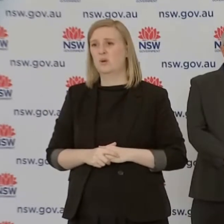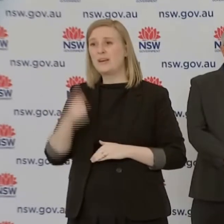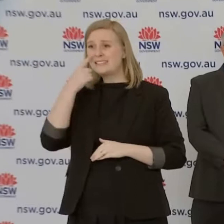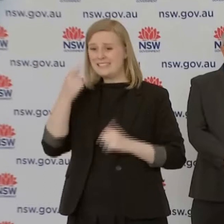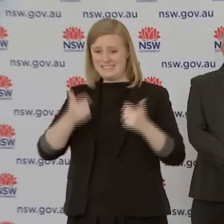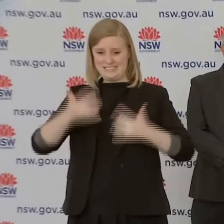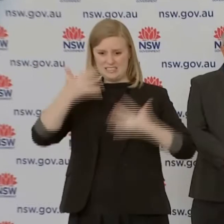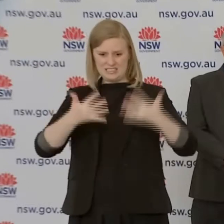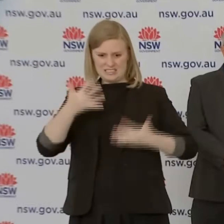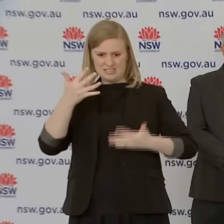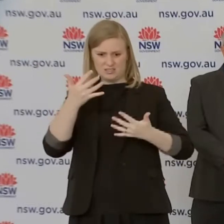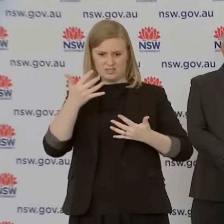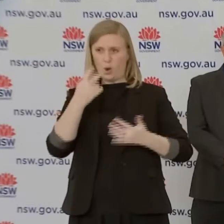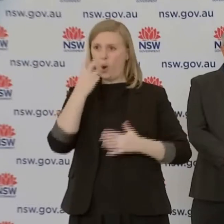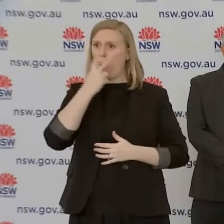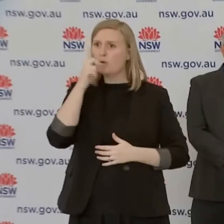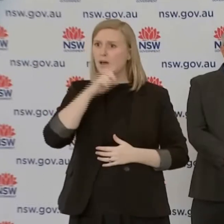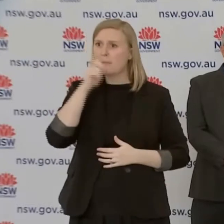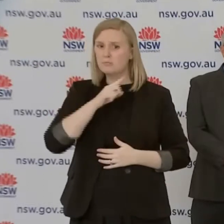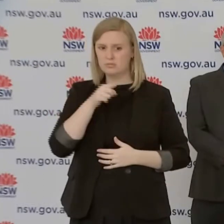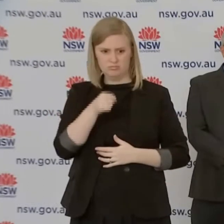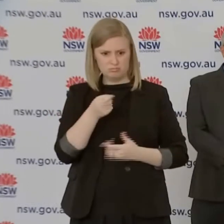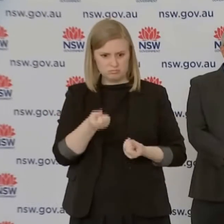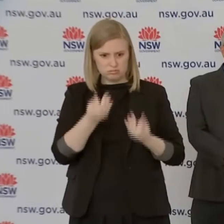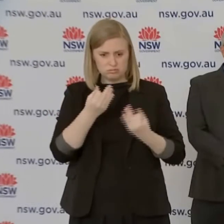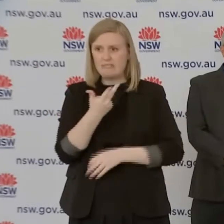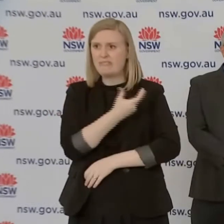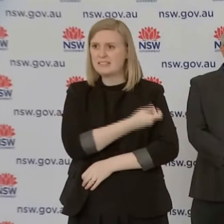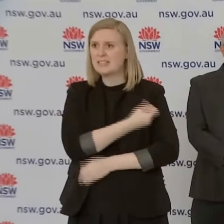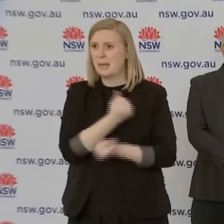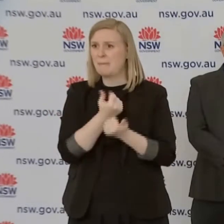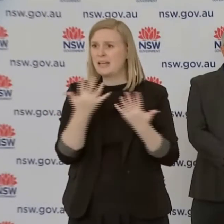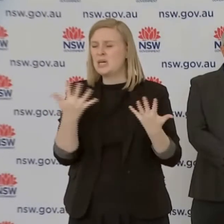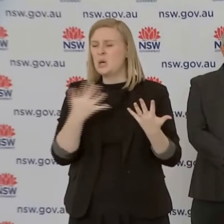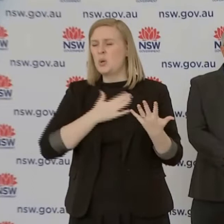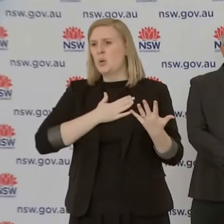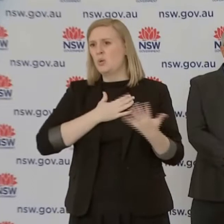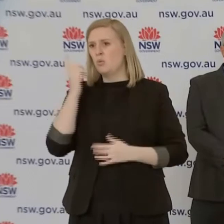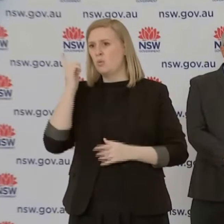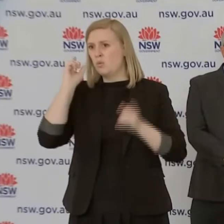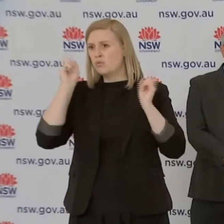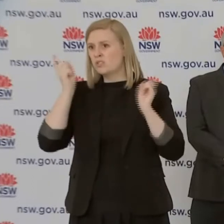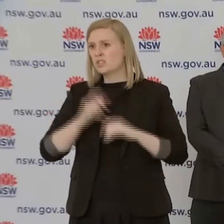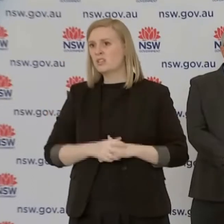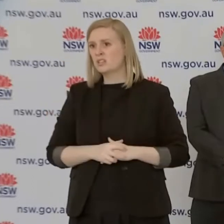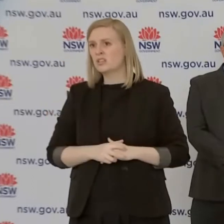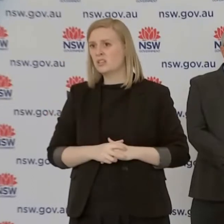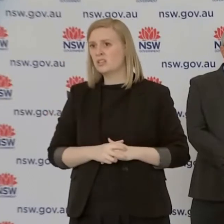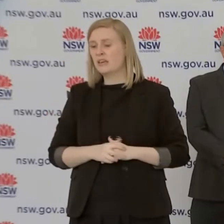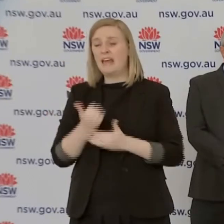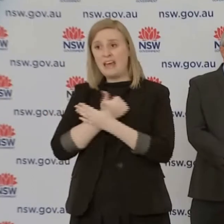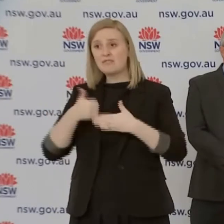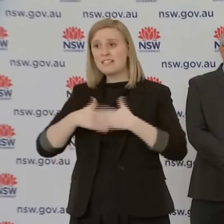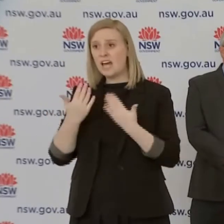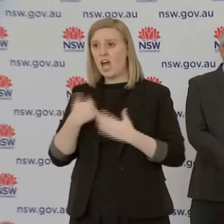unprotected. I do look at the data every day to look at how many people are vaccinated across all age groups, and